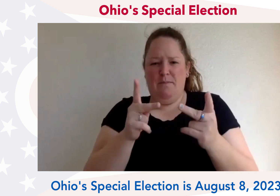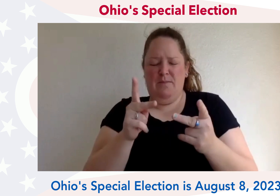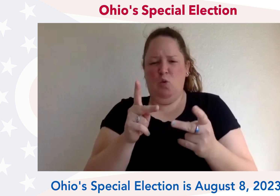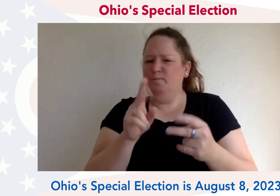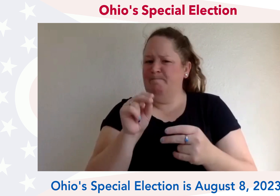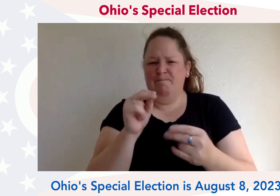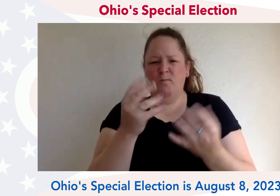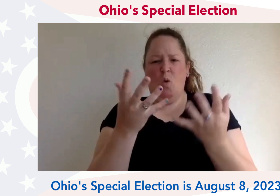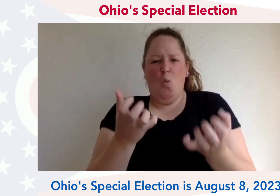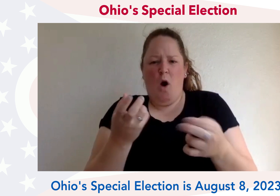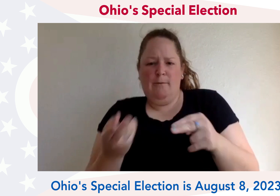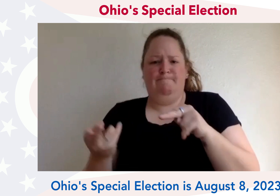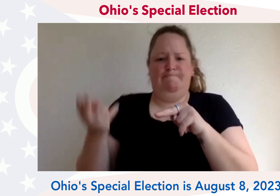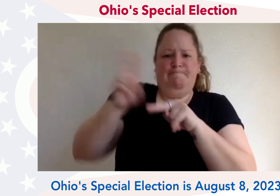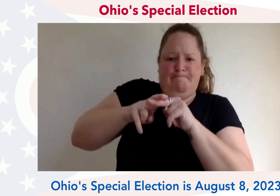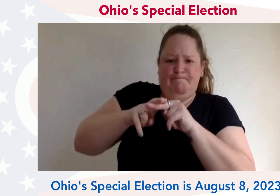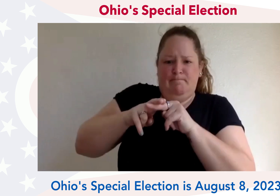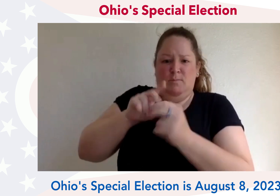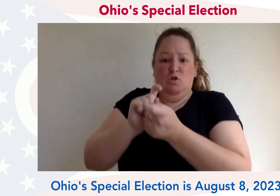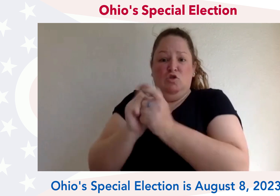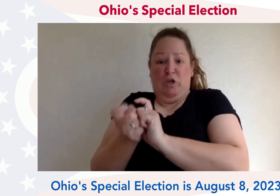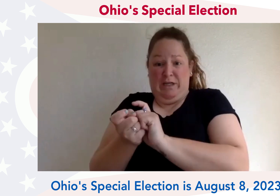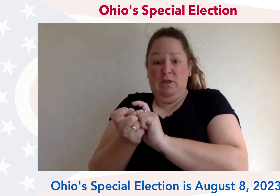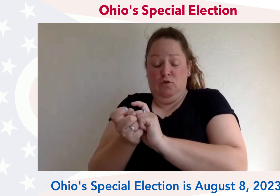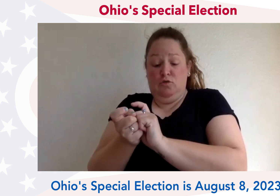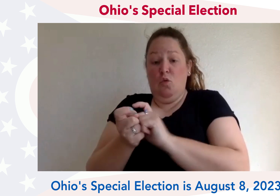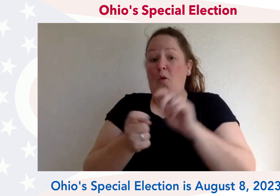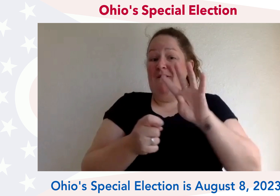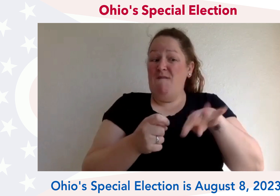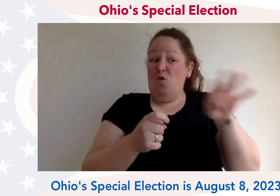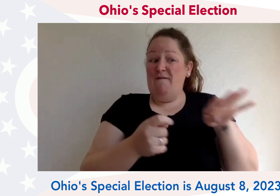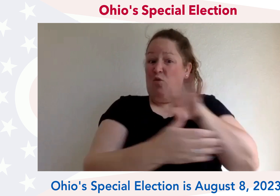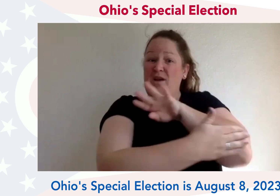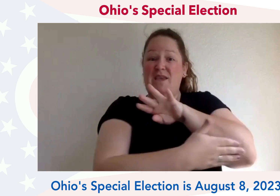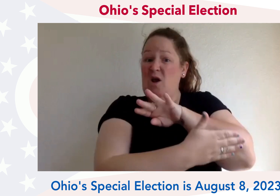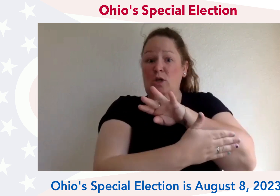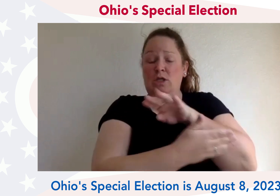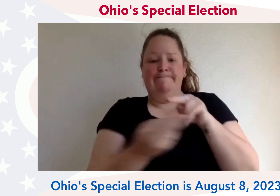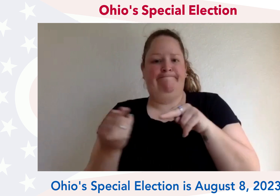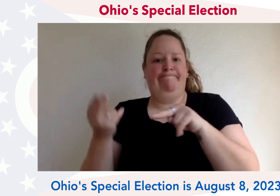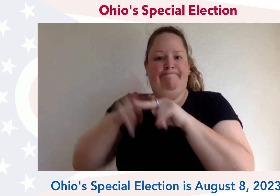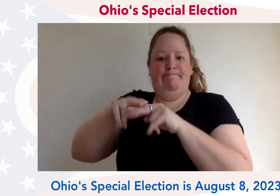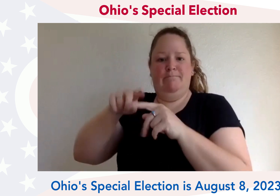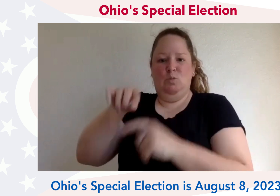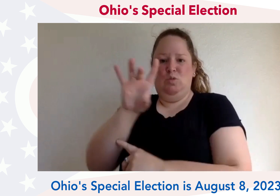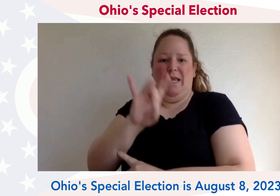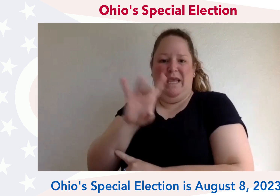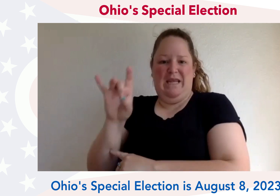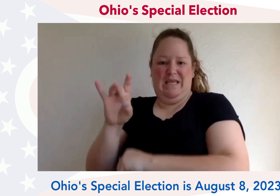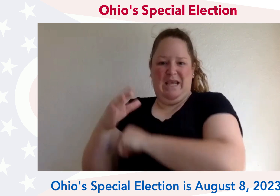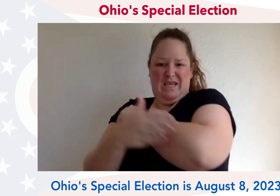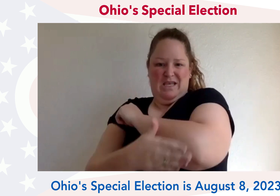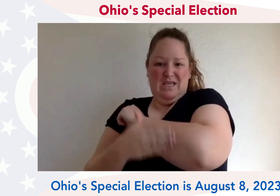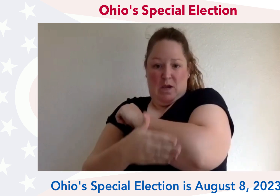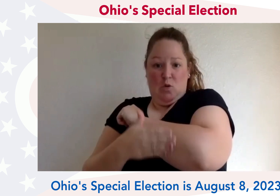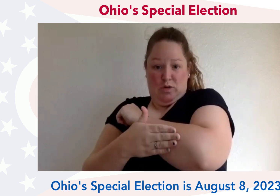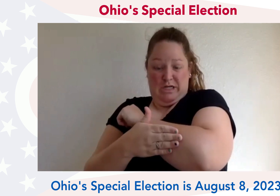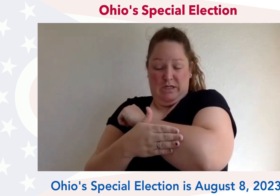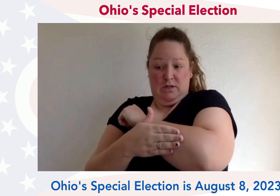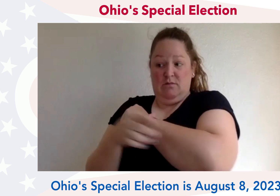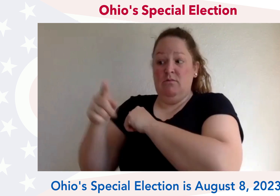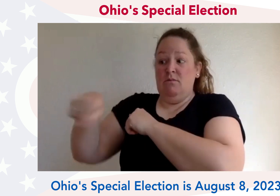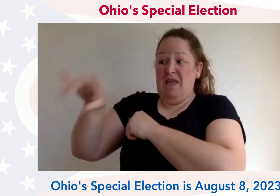on the ballot to be voted on. Some people in Ohio would like that increased from 44 counties